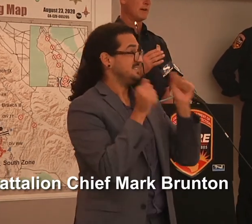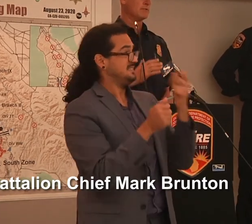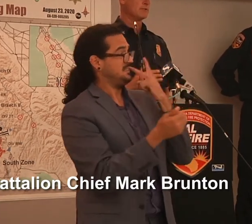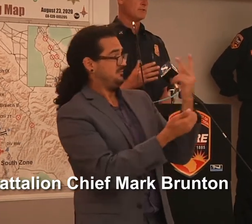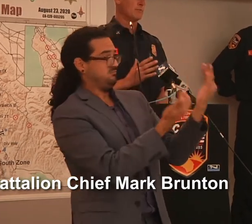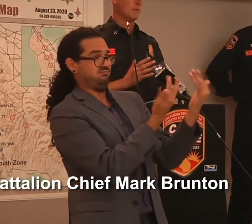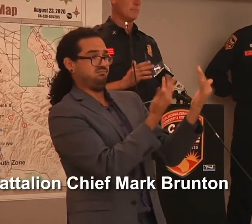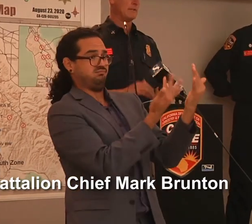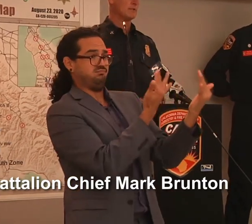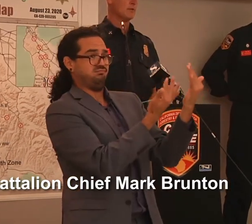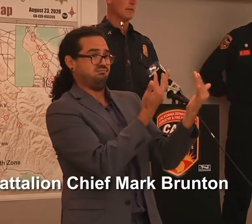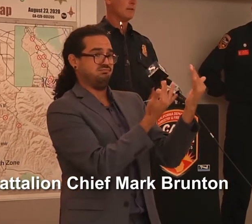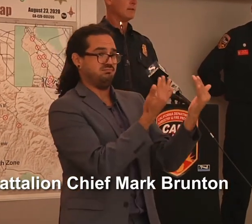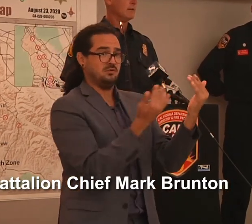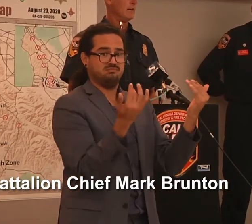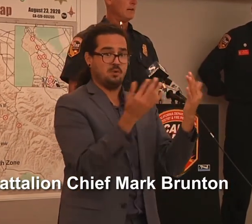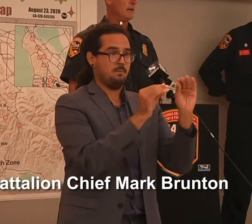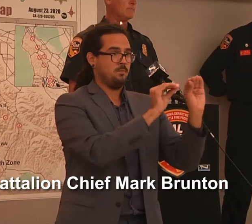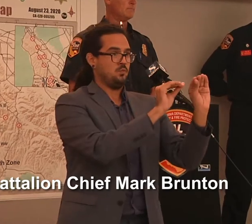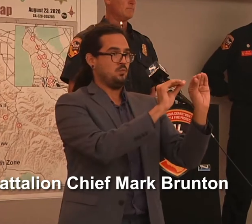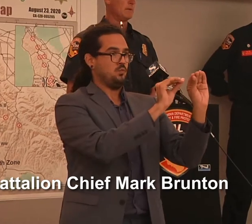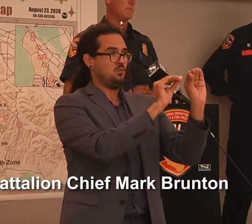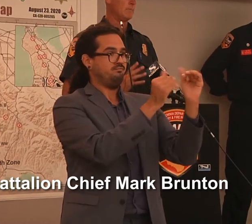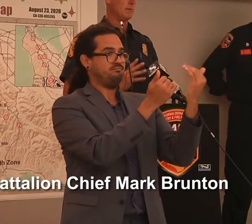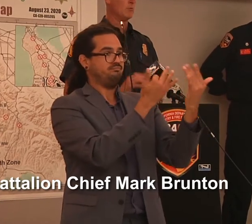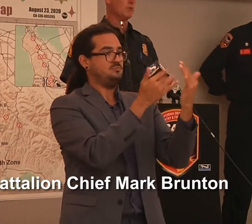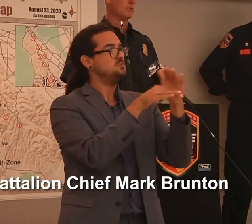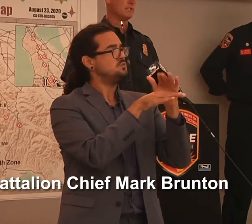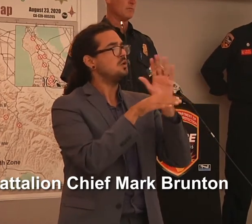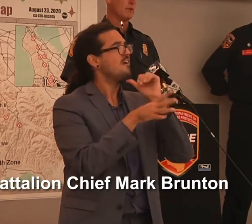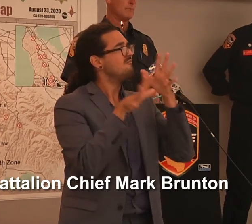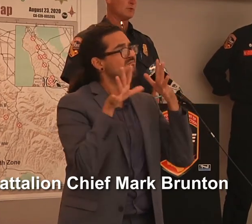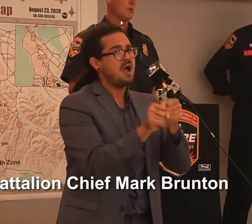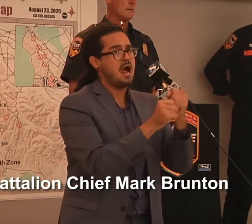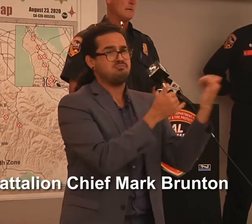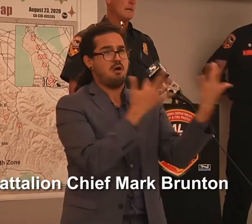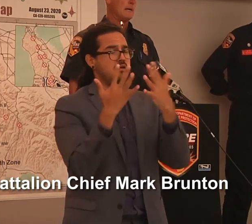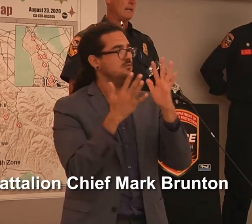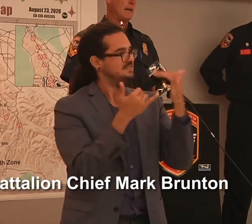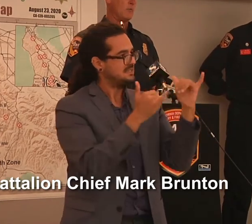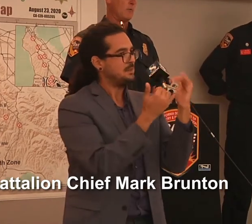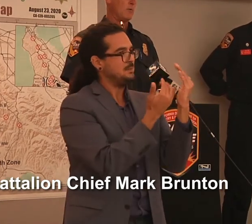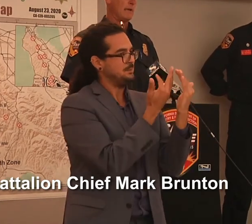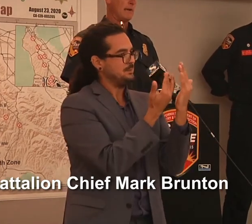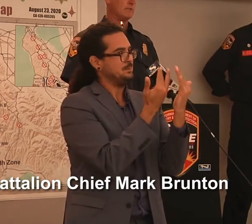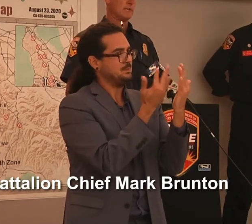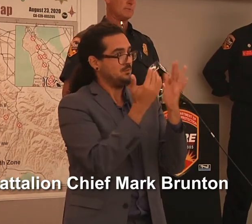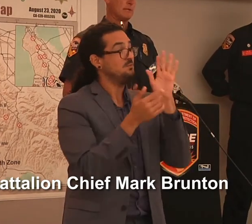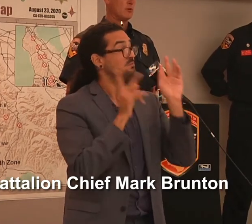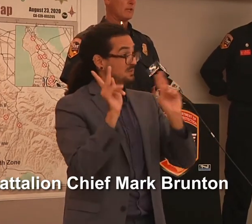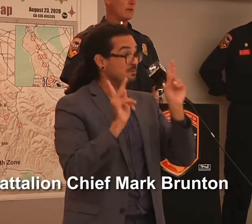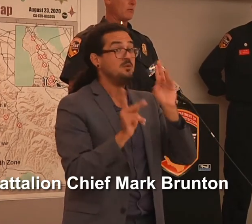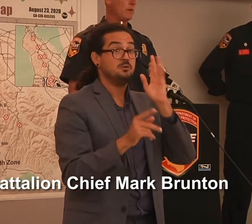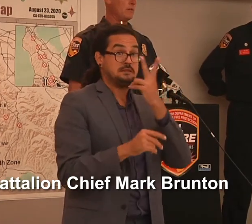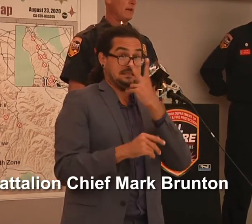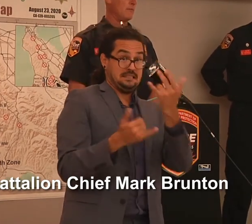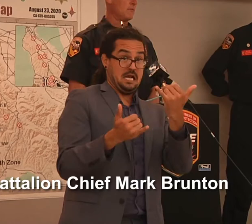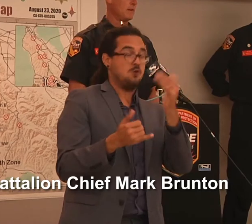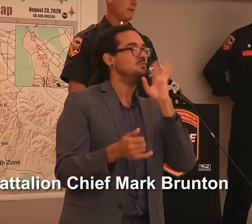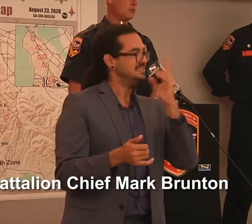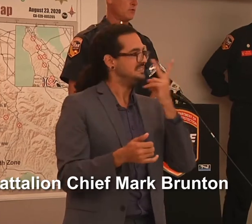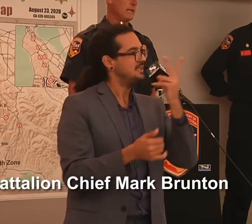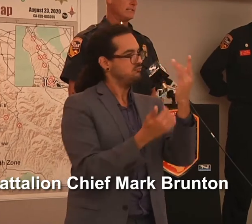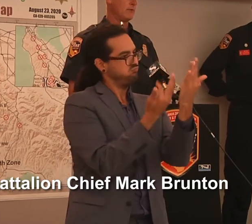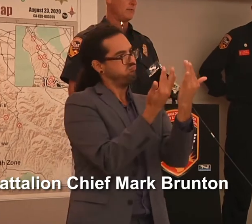fire progresses, albeit slowly, and people will see some flames. So what we have, as I explained earlier, we